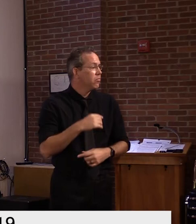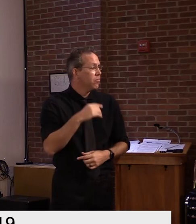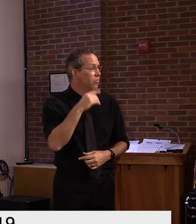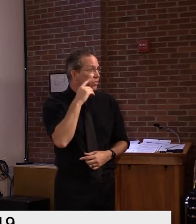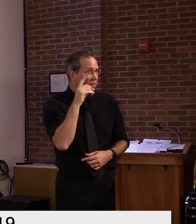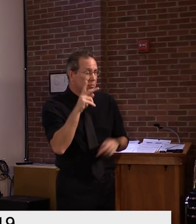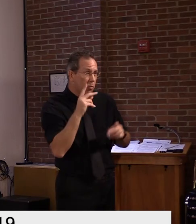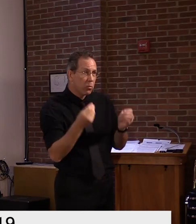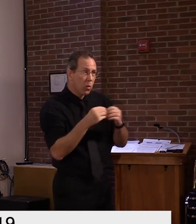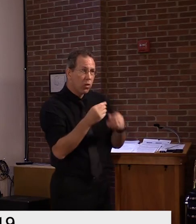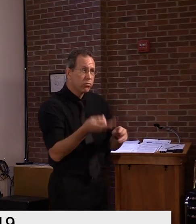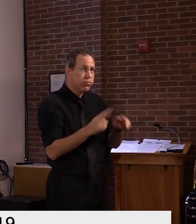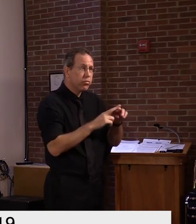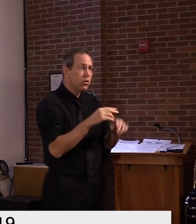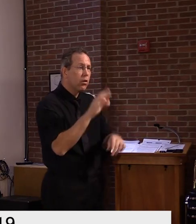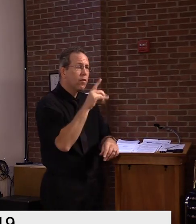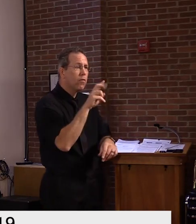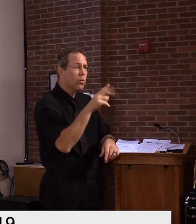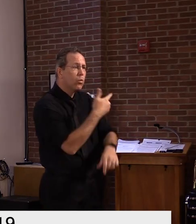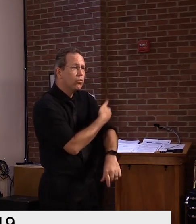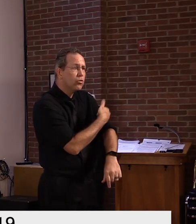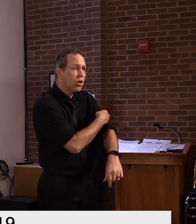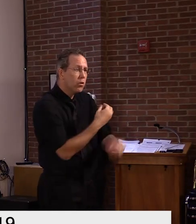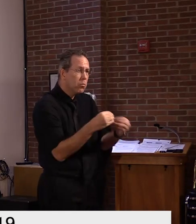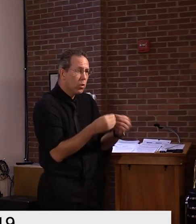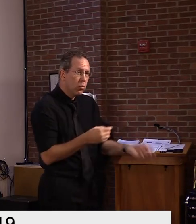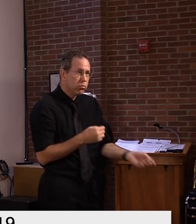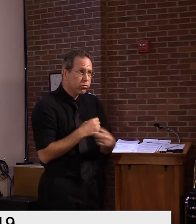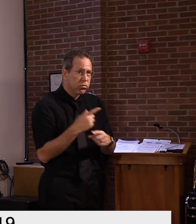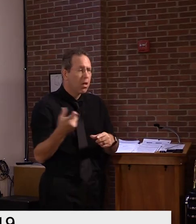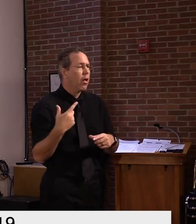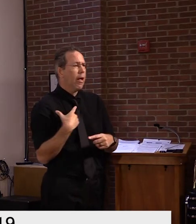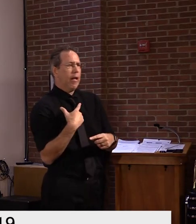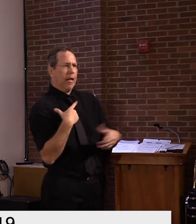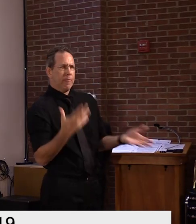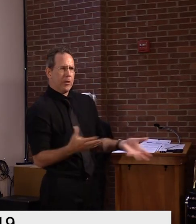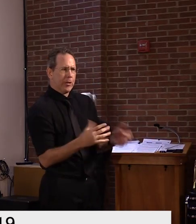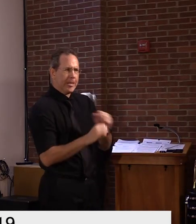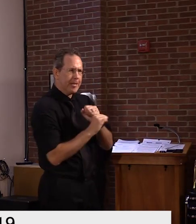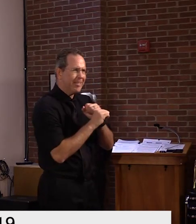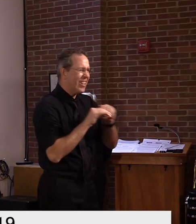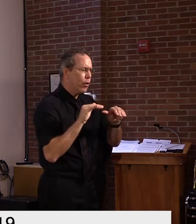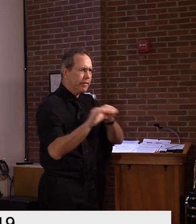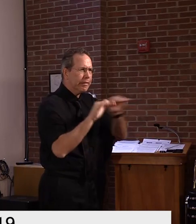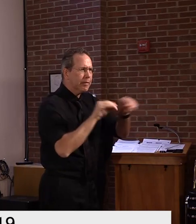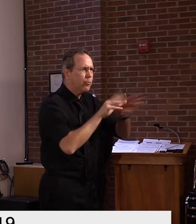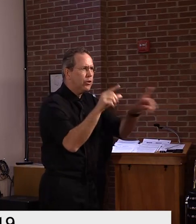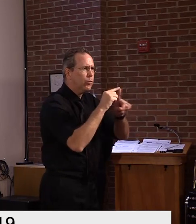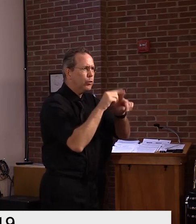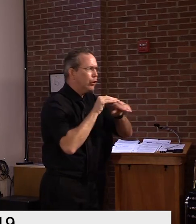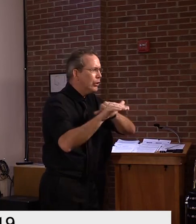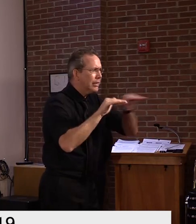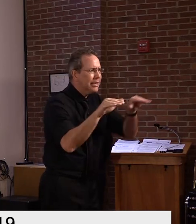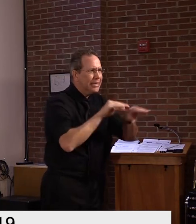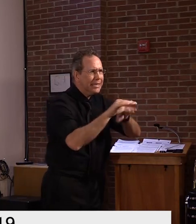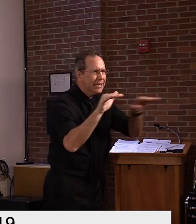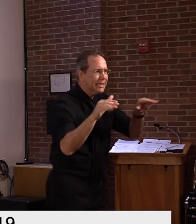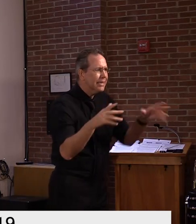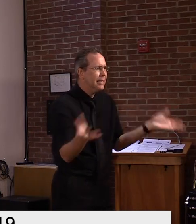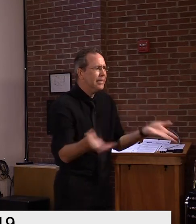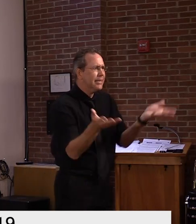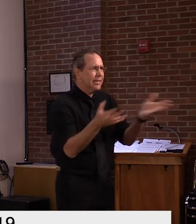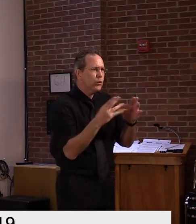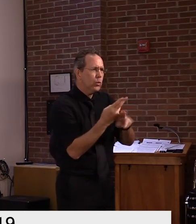unveil to really work on not only encouraging people to get flu shots, but making the flu shot